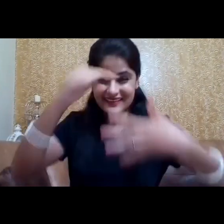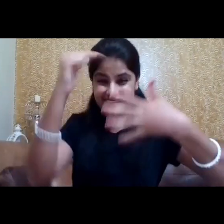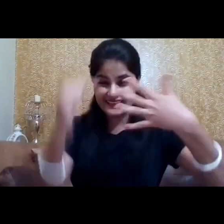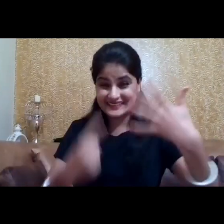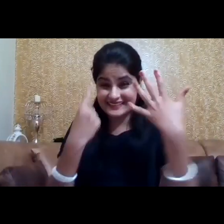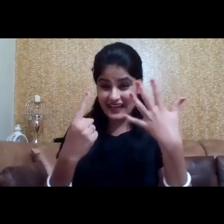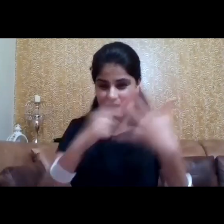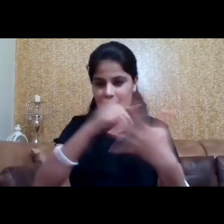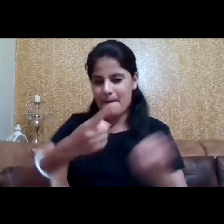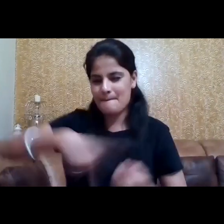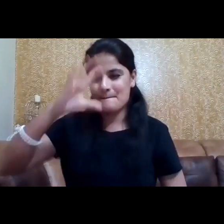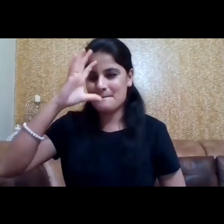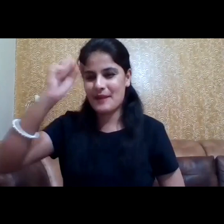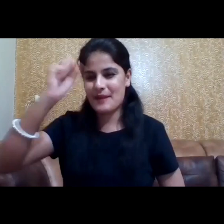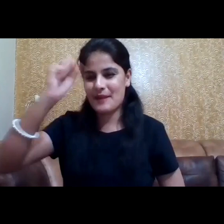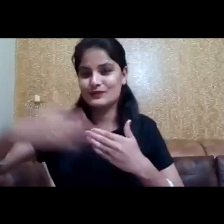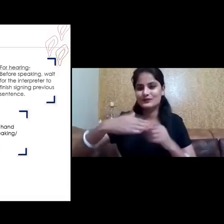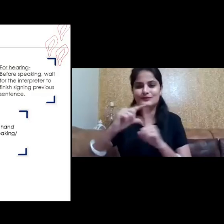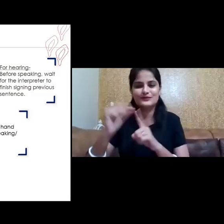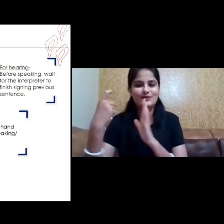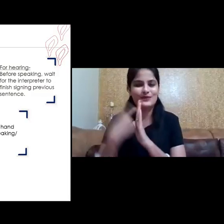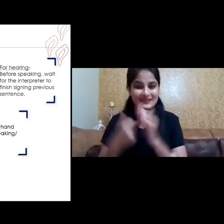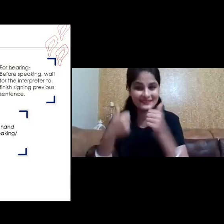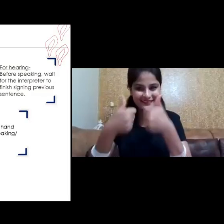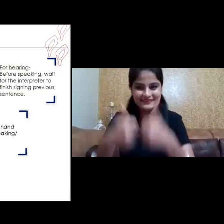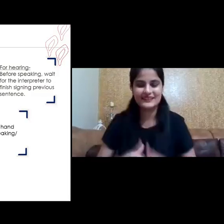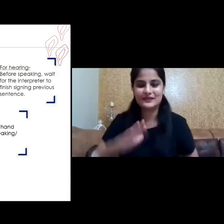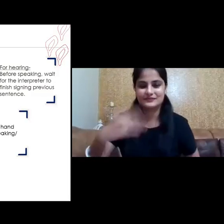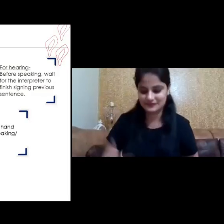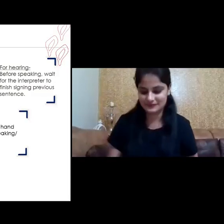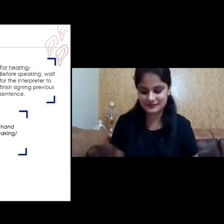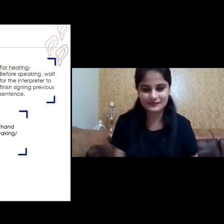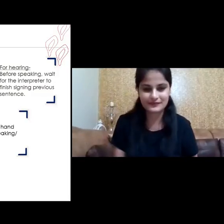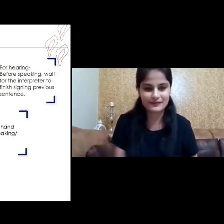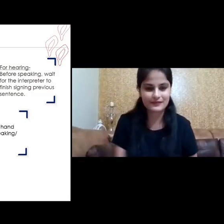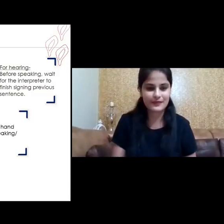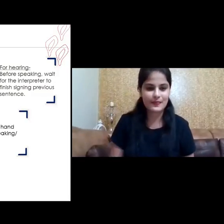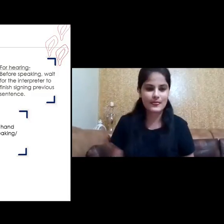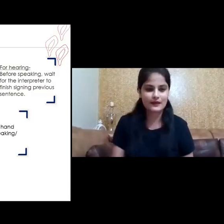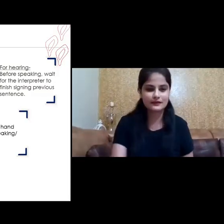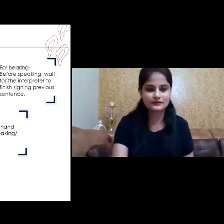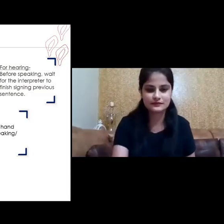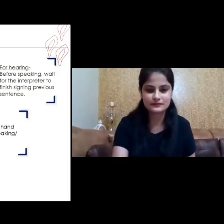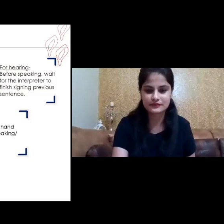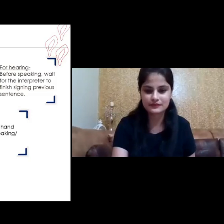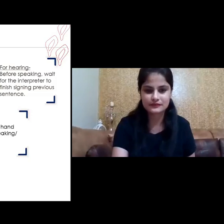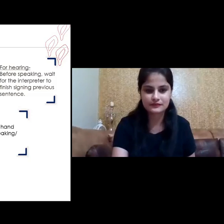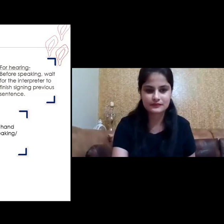that the presenter should have their cameras on at all times. So hopefully all of you will remember all these 6 guidelines. Let's move